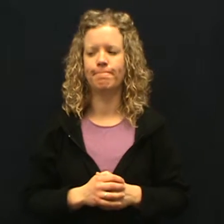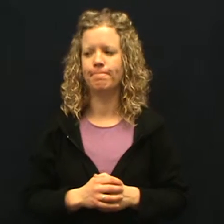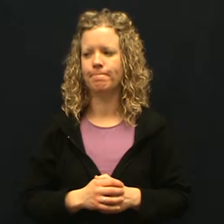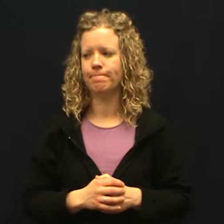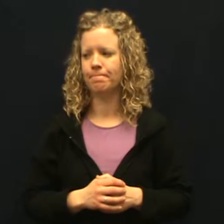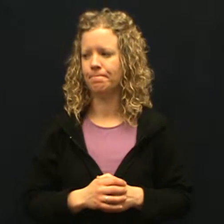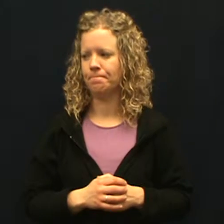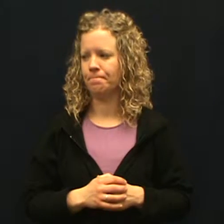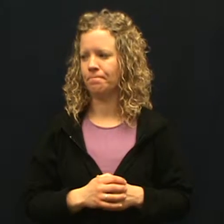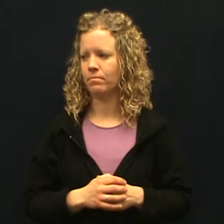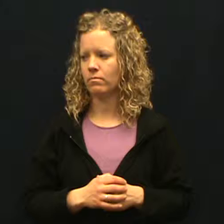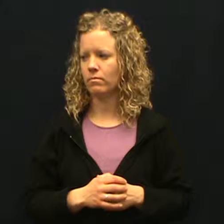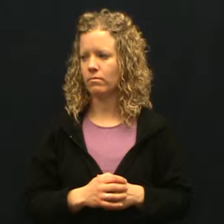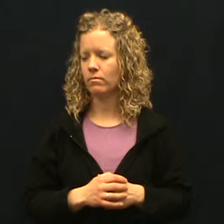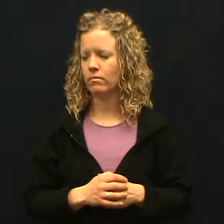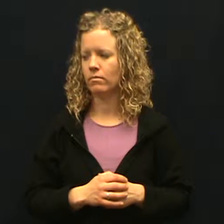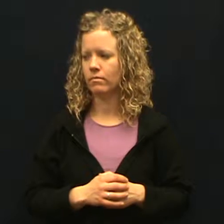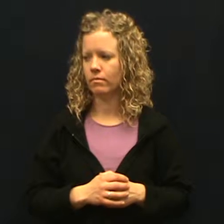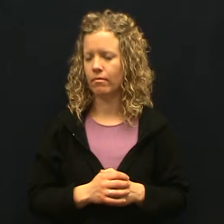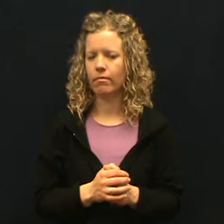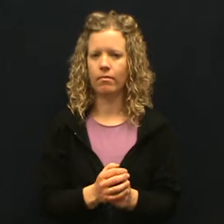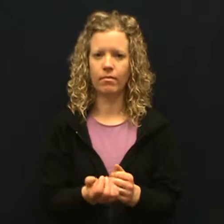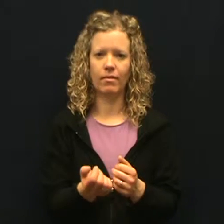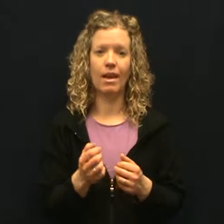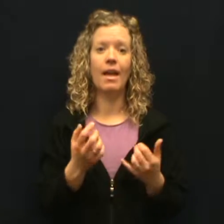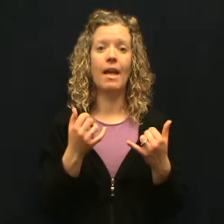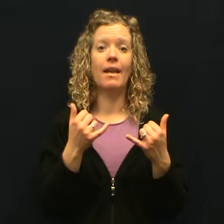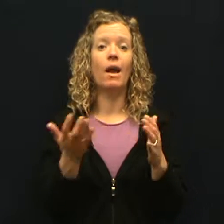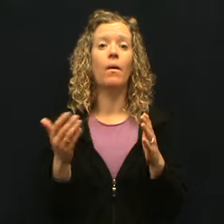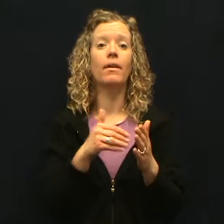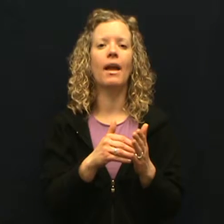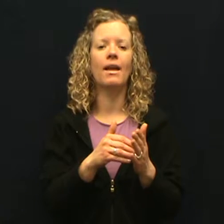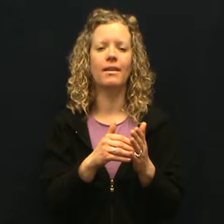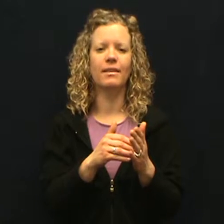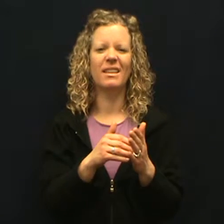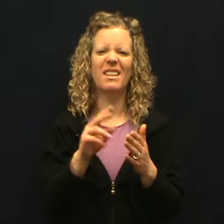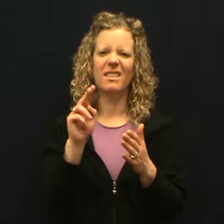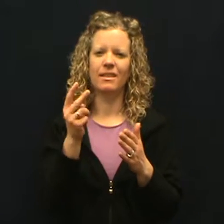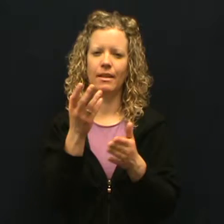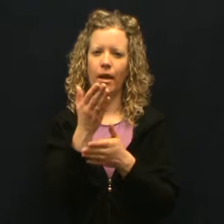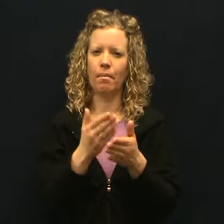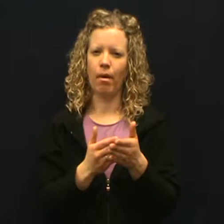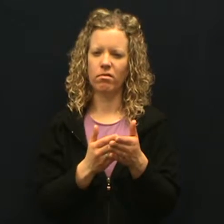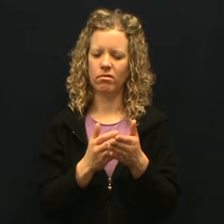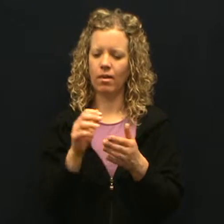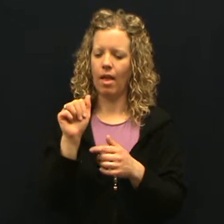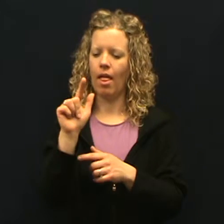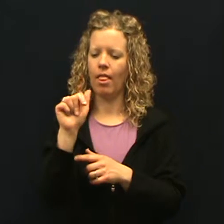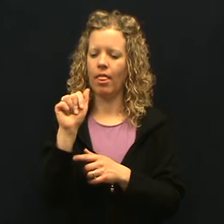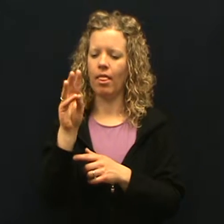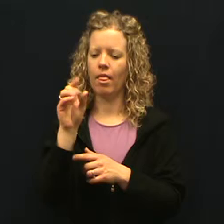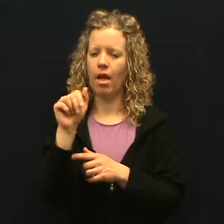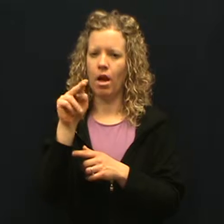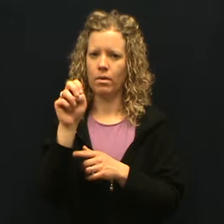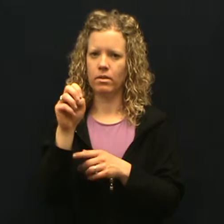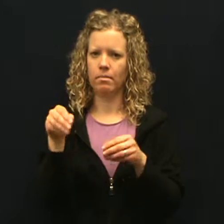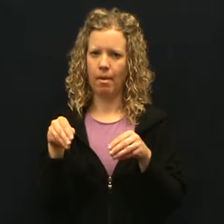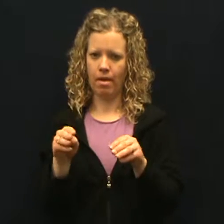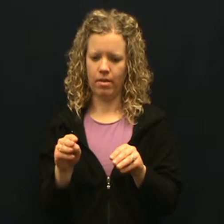So now, once again, for the second part of using an allowance method, we find that we have a particular receivable from a customer, in